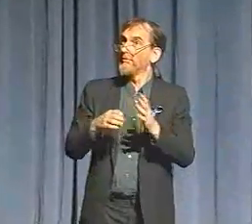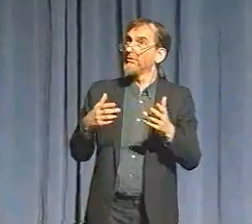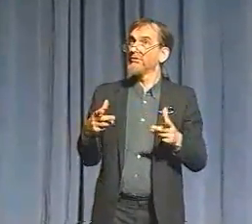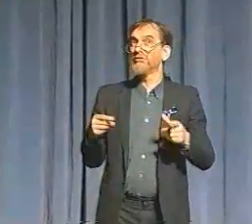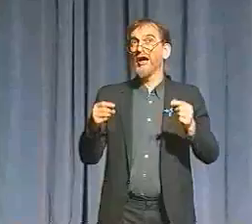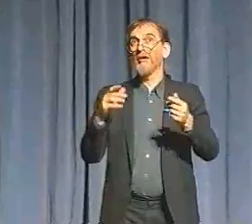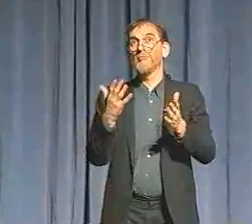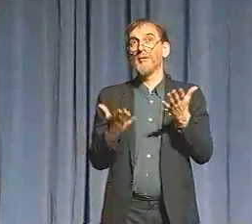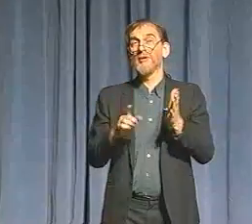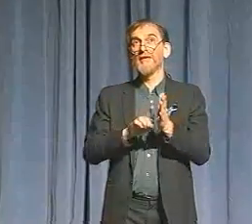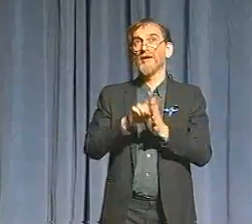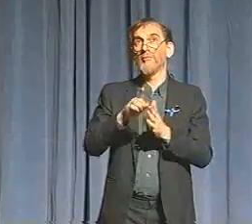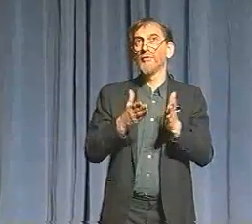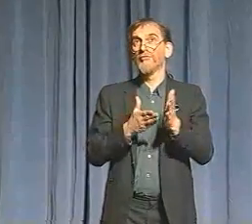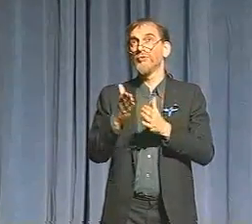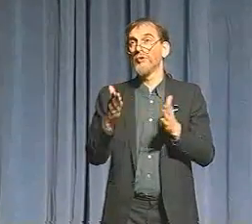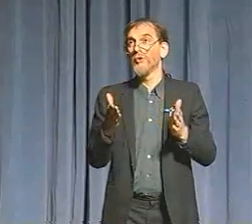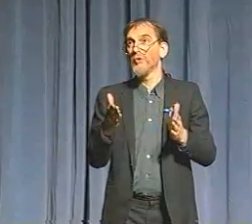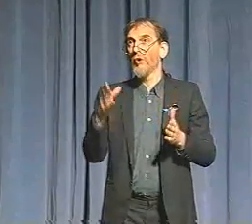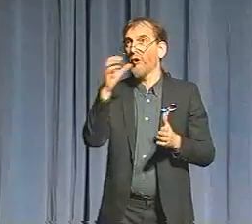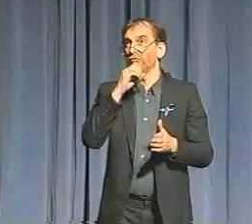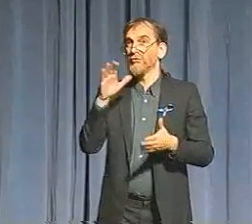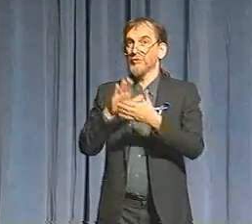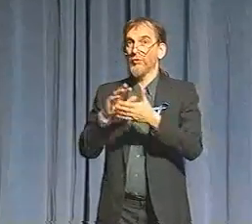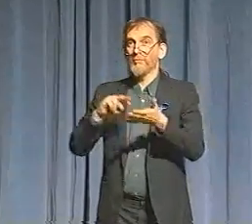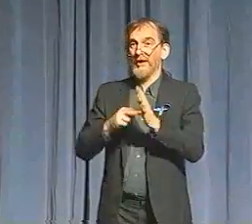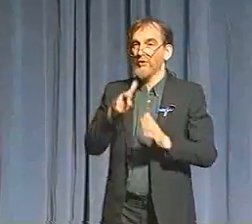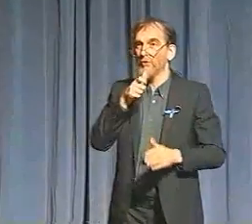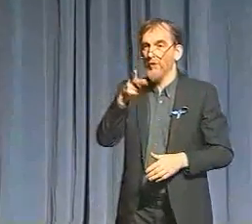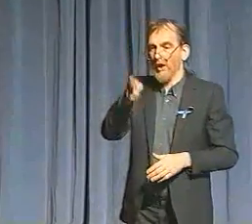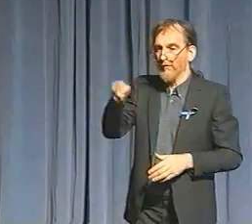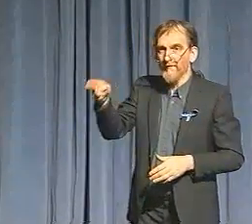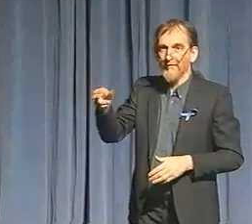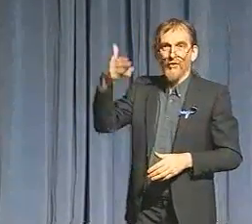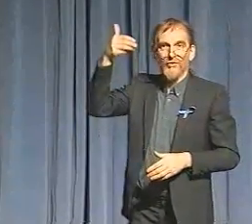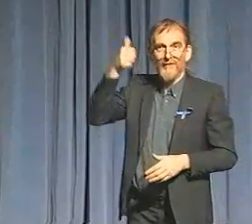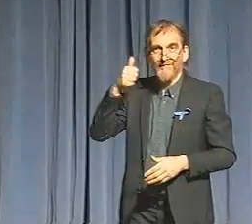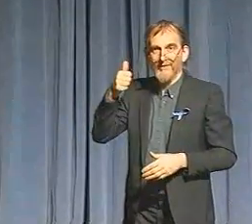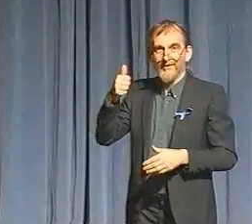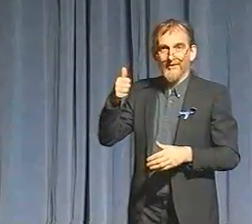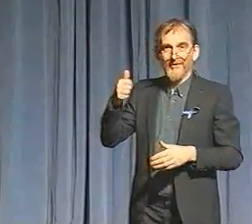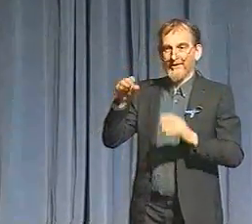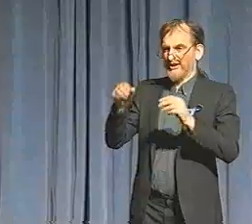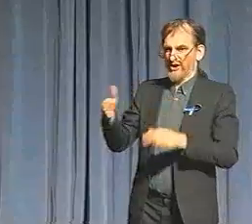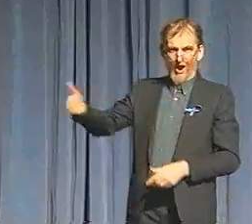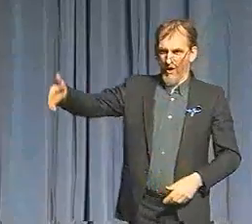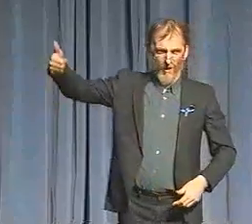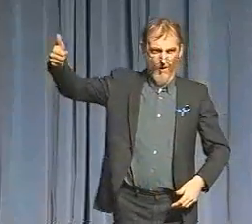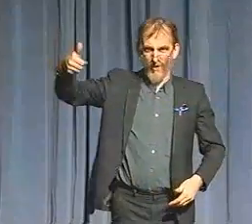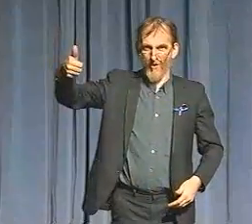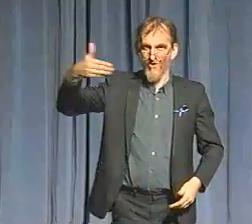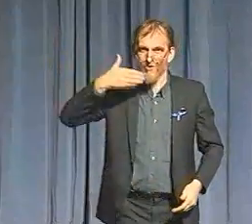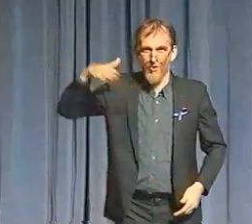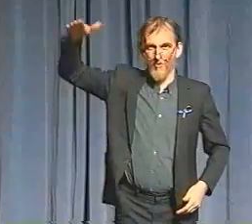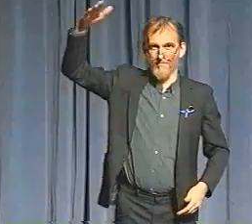the crab theory is where, like, if a person is hard of hearing, you know, and they